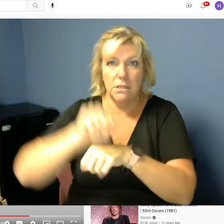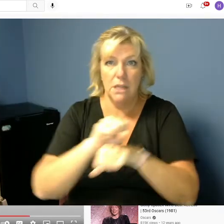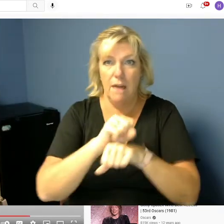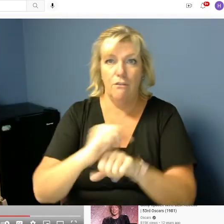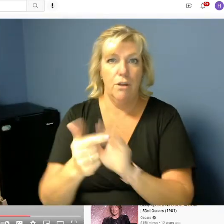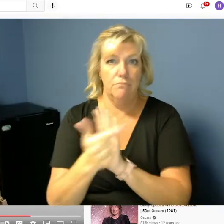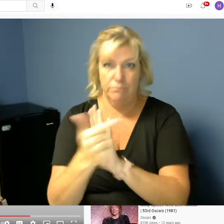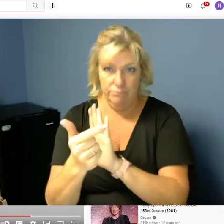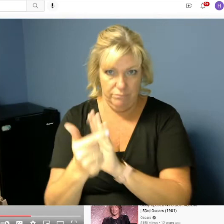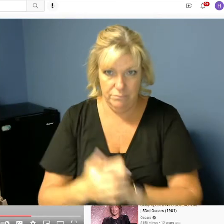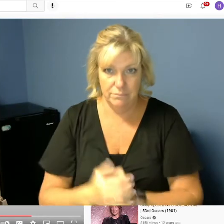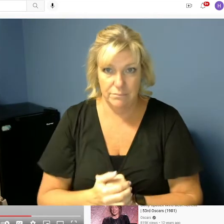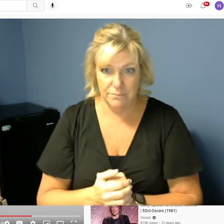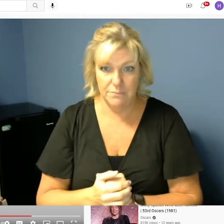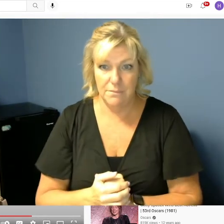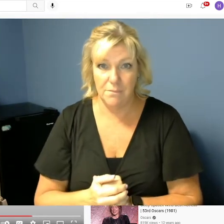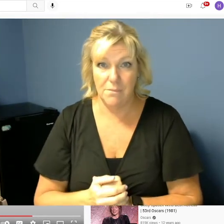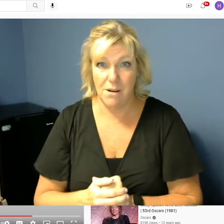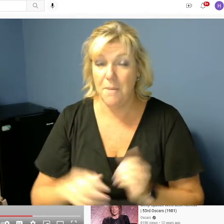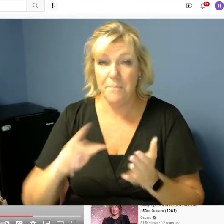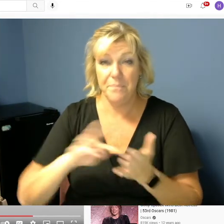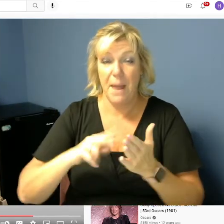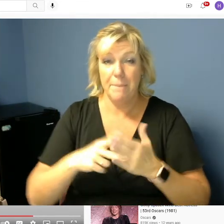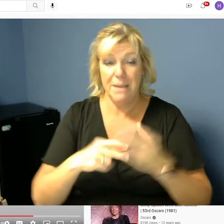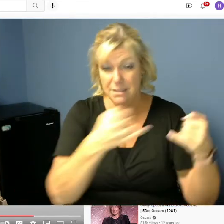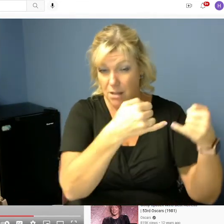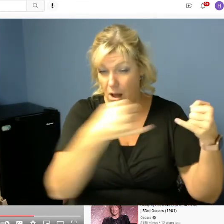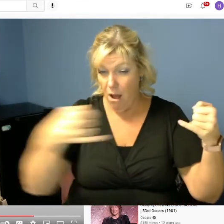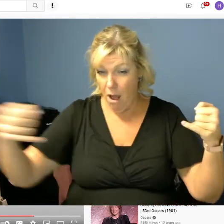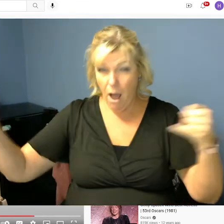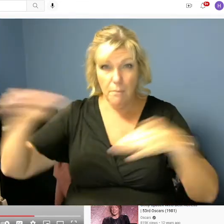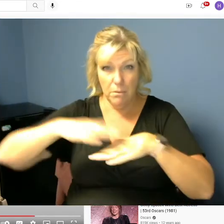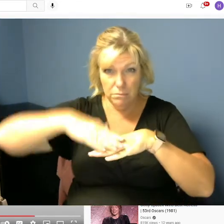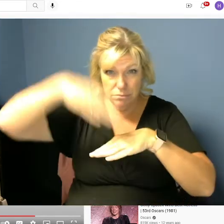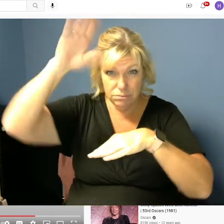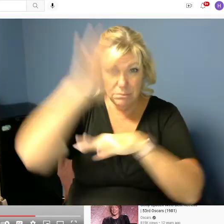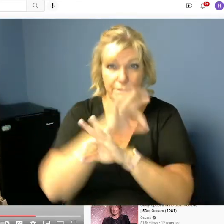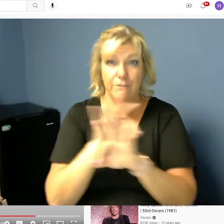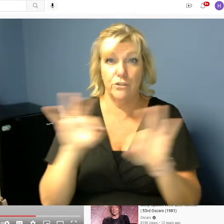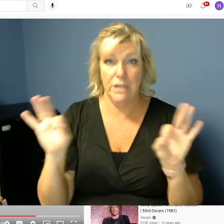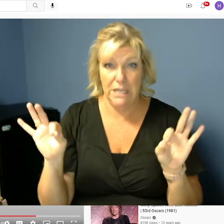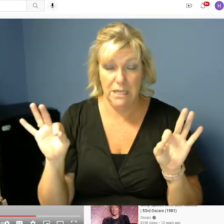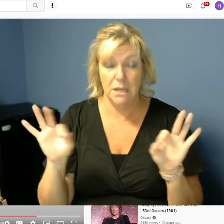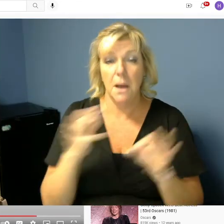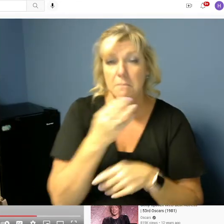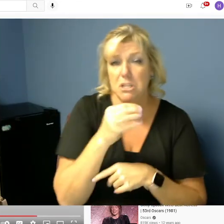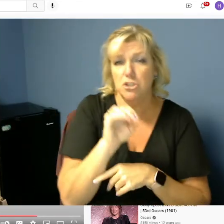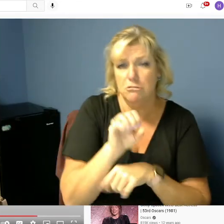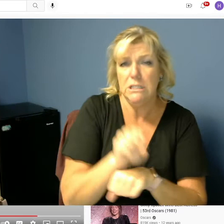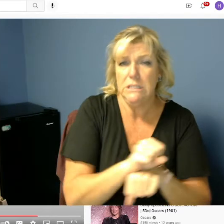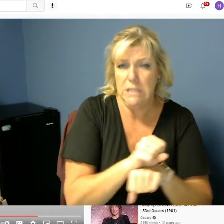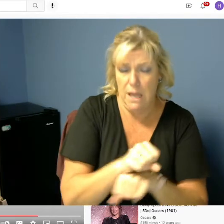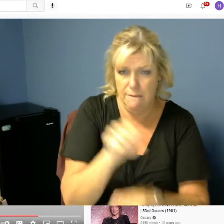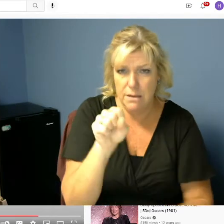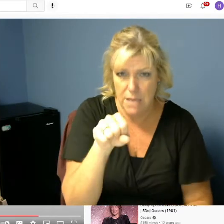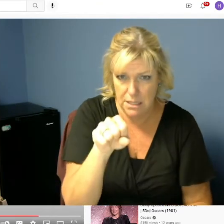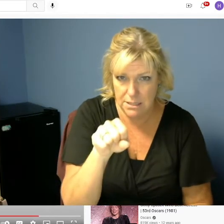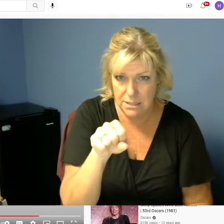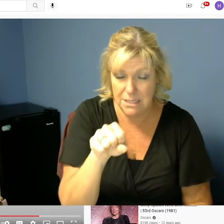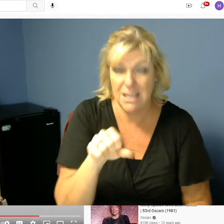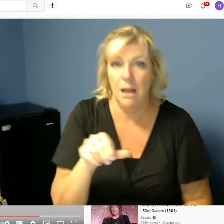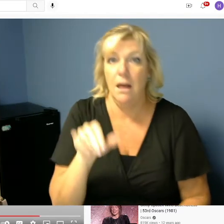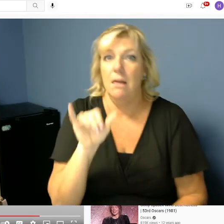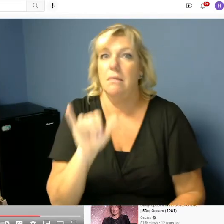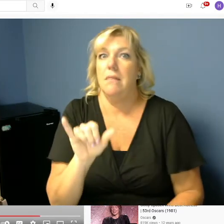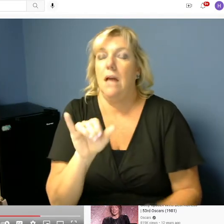part is saying is that the rest of this territory will be free, with the exception of Missouri. And that's going to be a